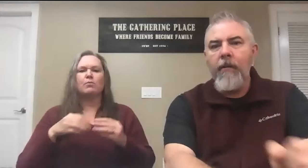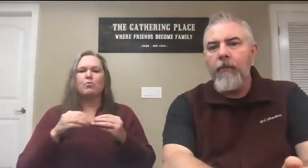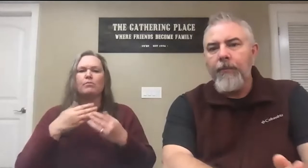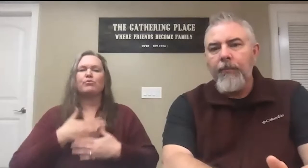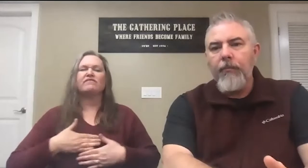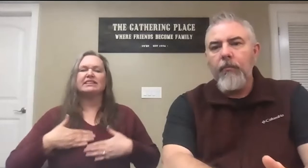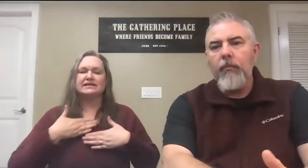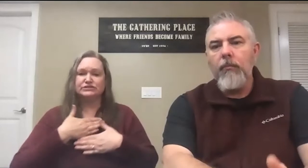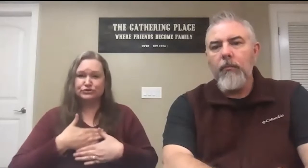a difficult time.